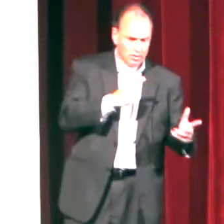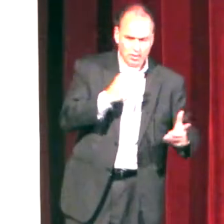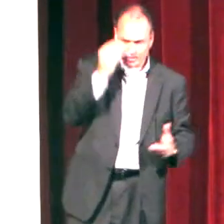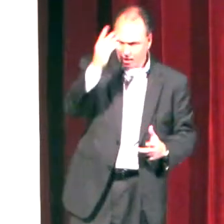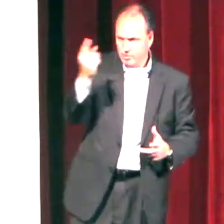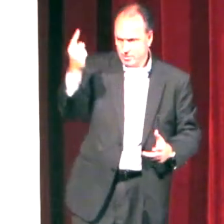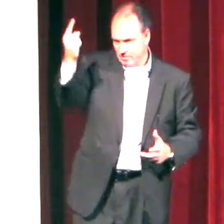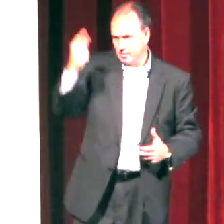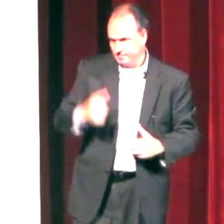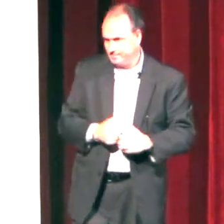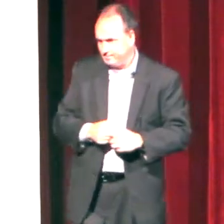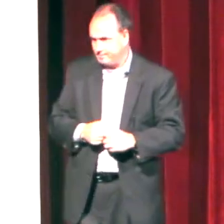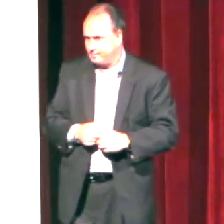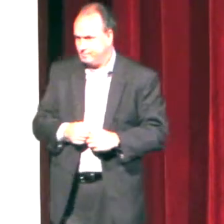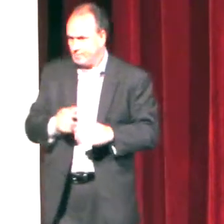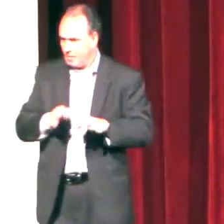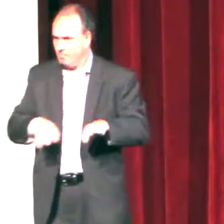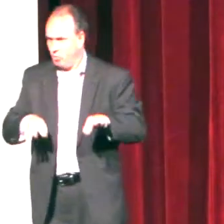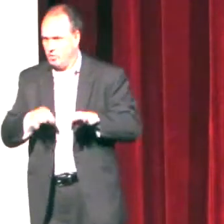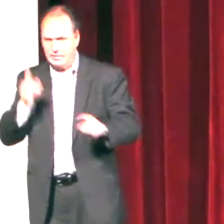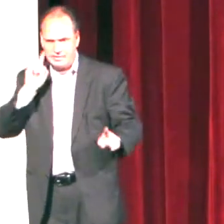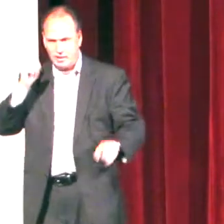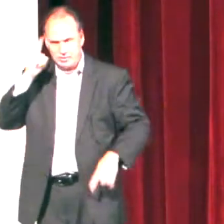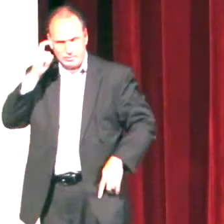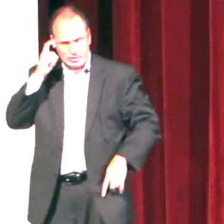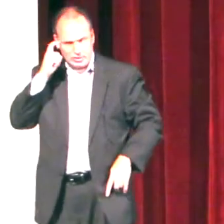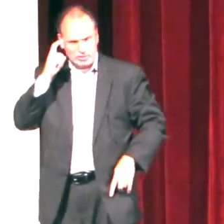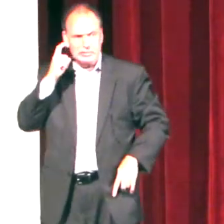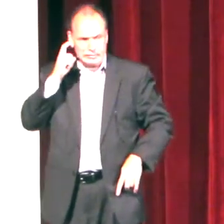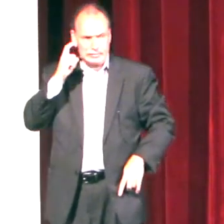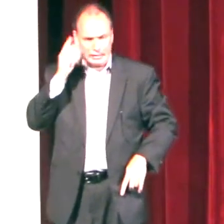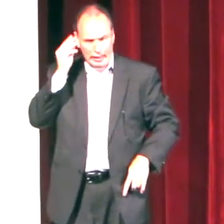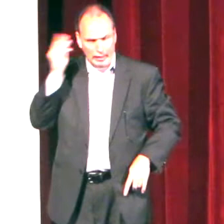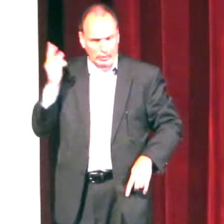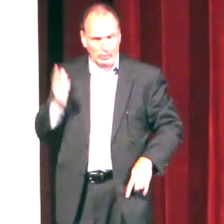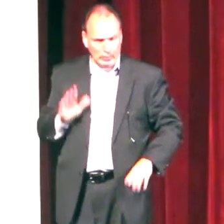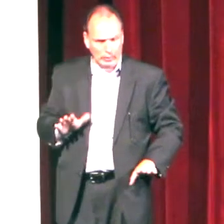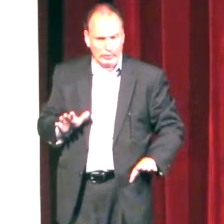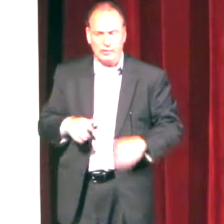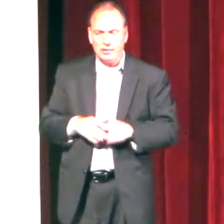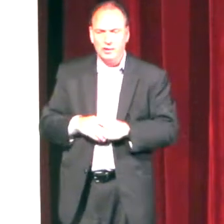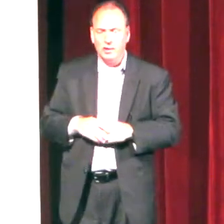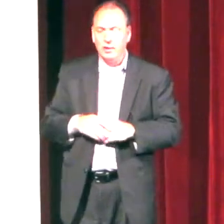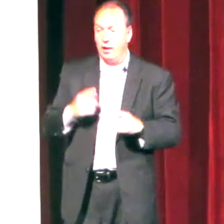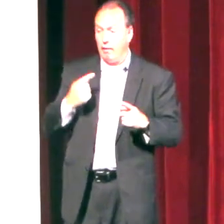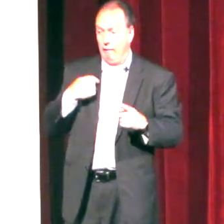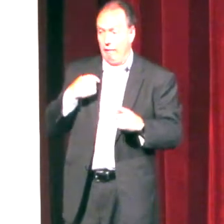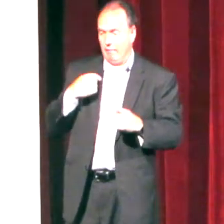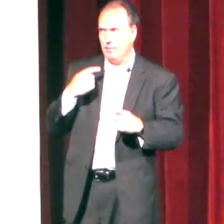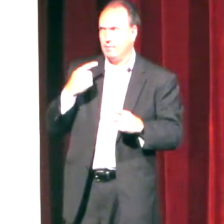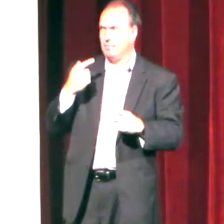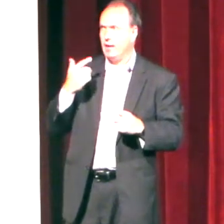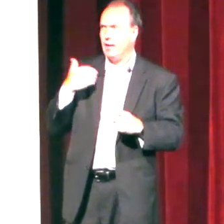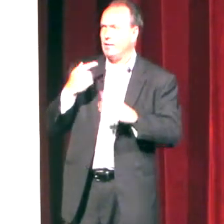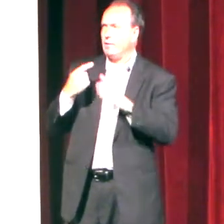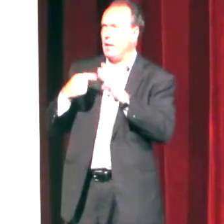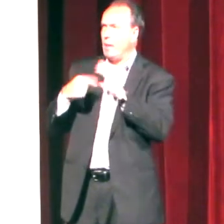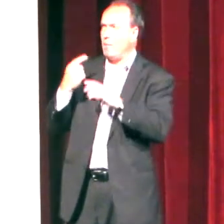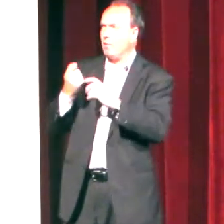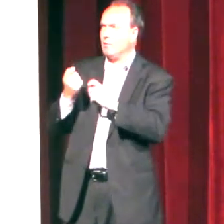when they hear something that sounds suspicious, let someone know and be follow up. I got an email last spring,